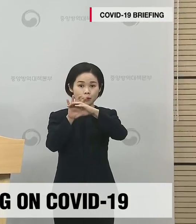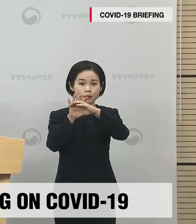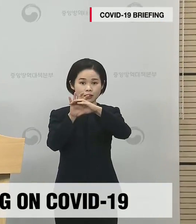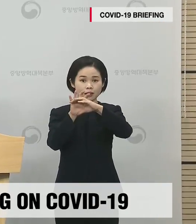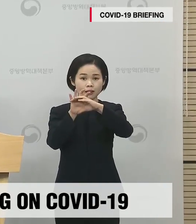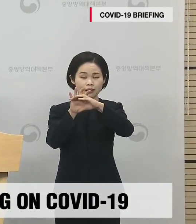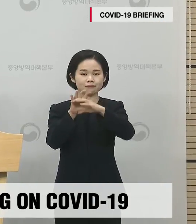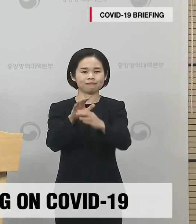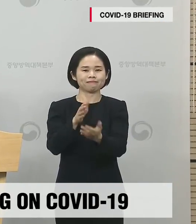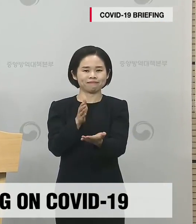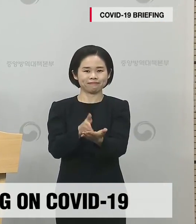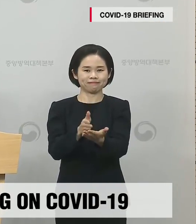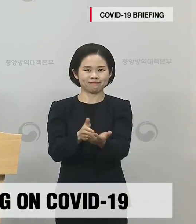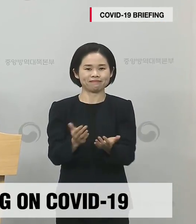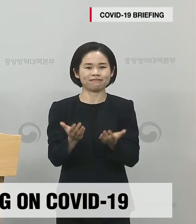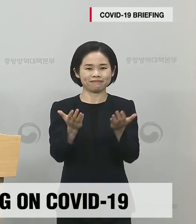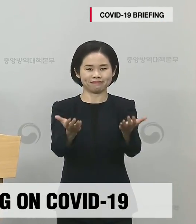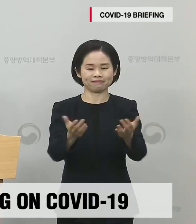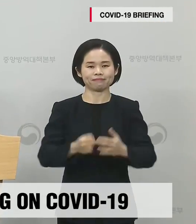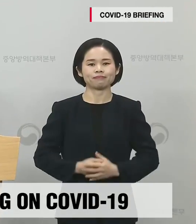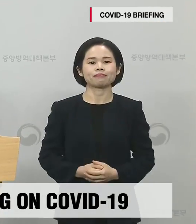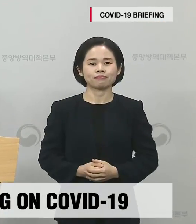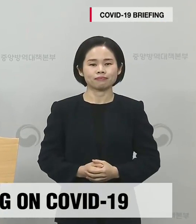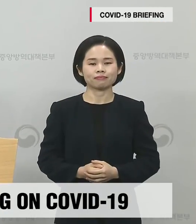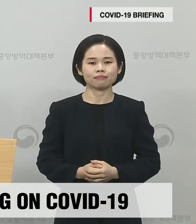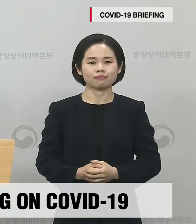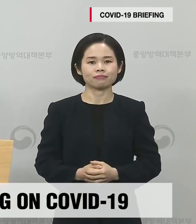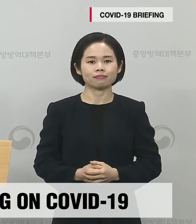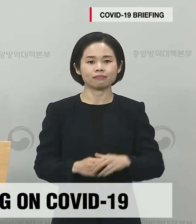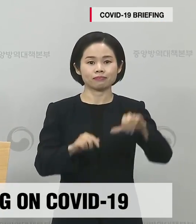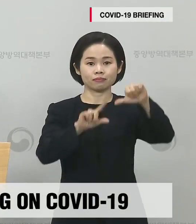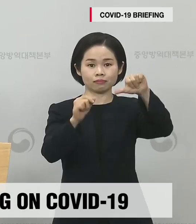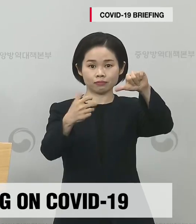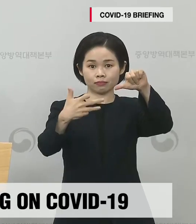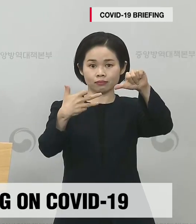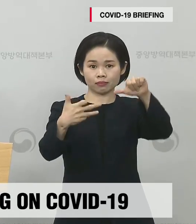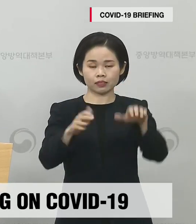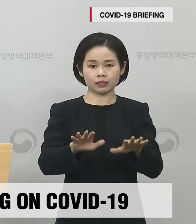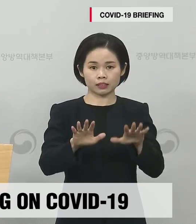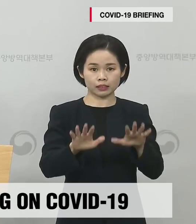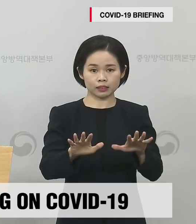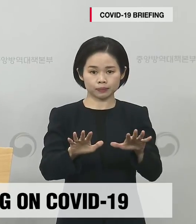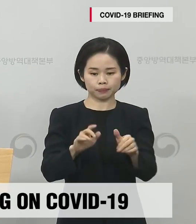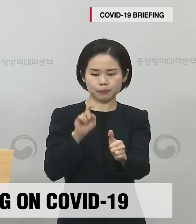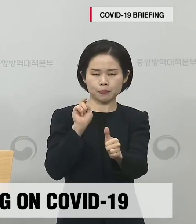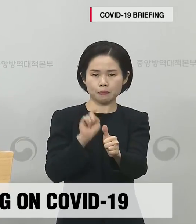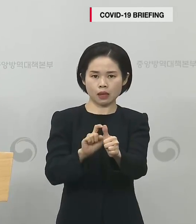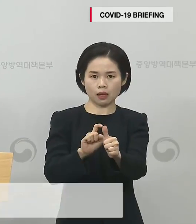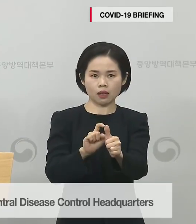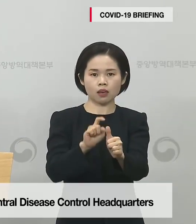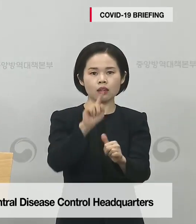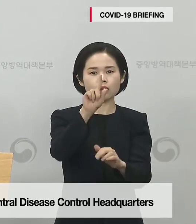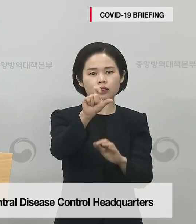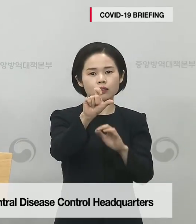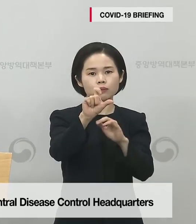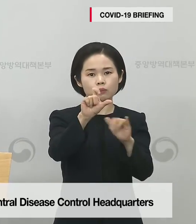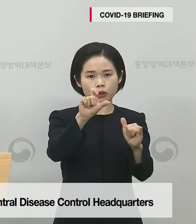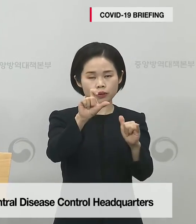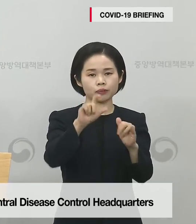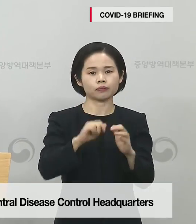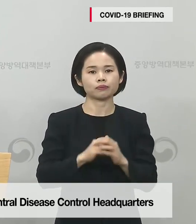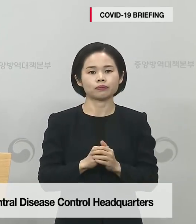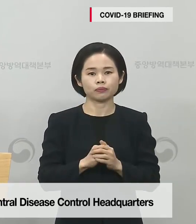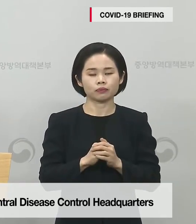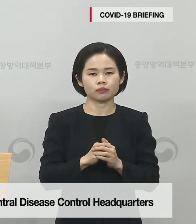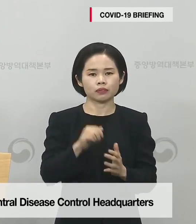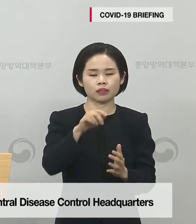Let us now begin our regular briefing for the coronavirus outbreak here in the country. As of May 18th, today, we